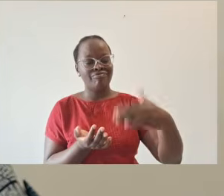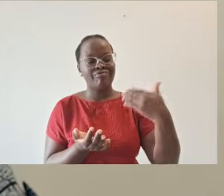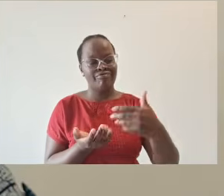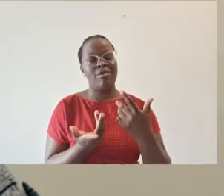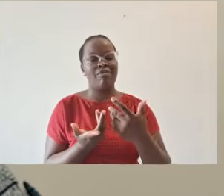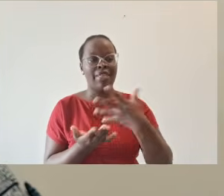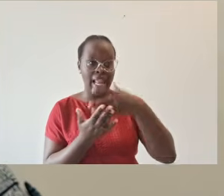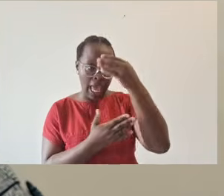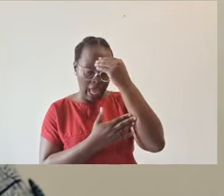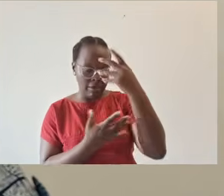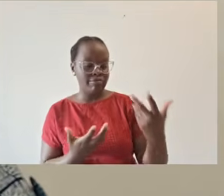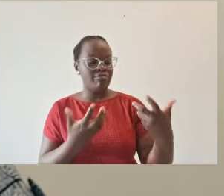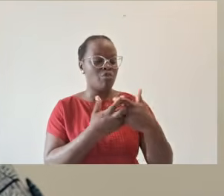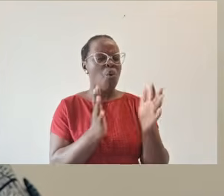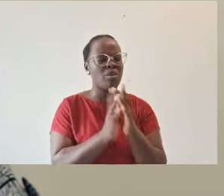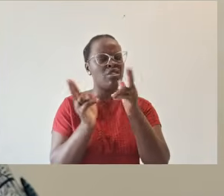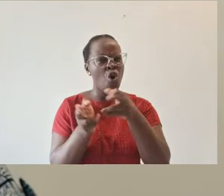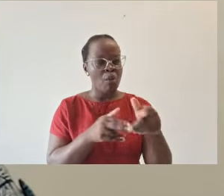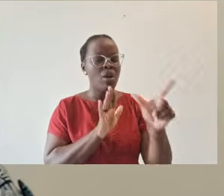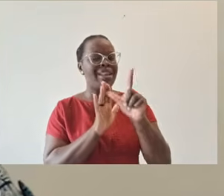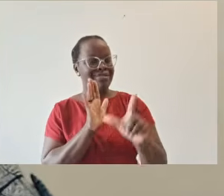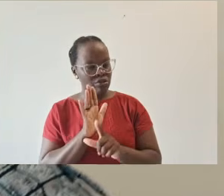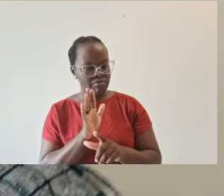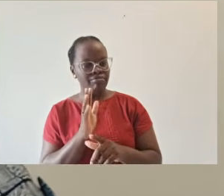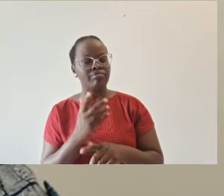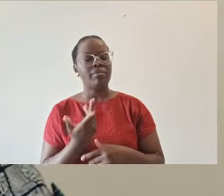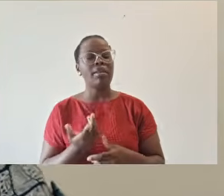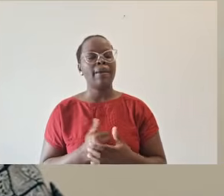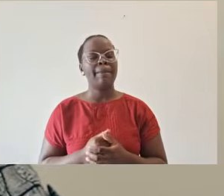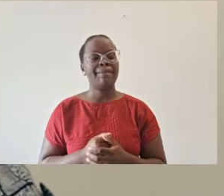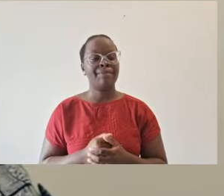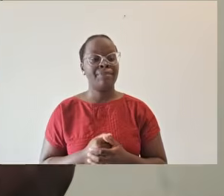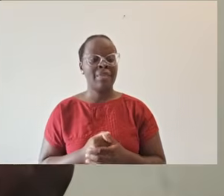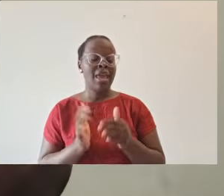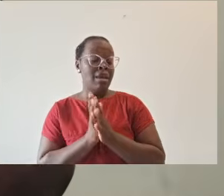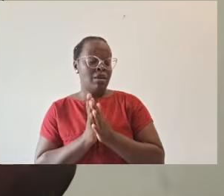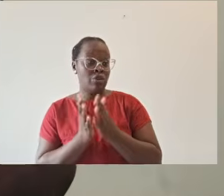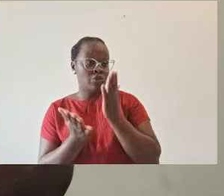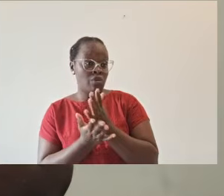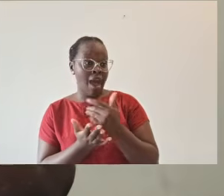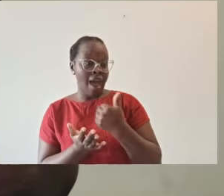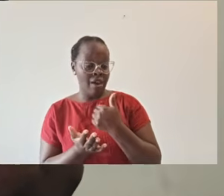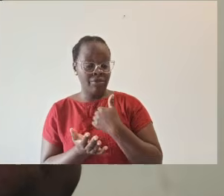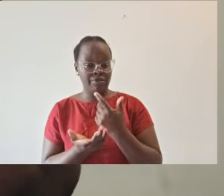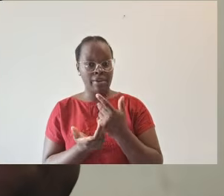is integrated with the lessons that happens in the school. Generally, we have got the Kenya National